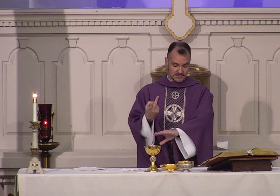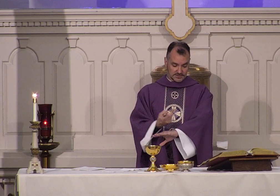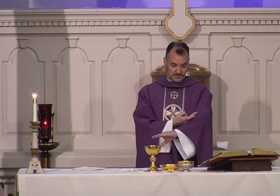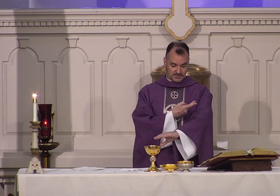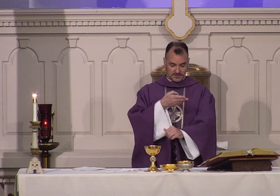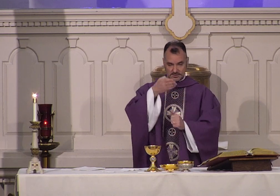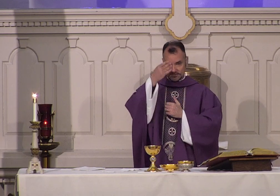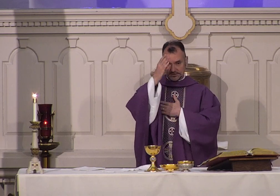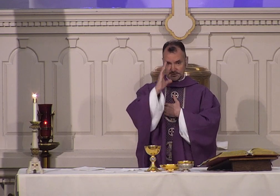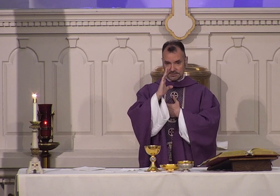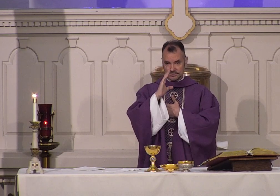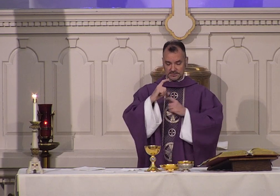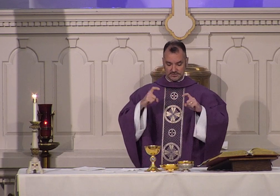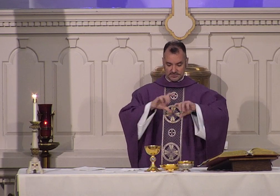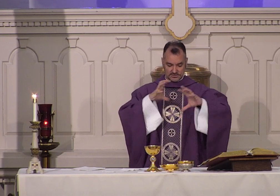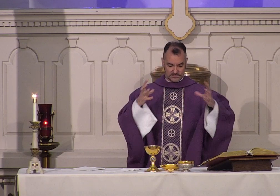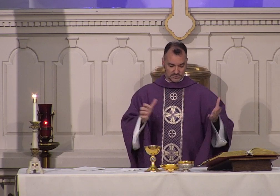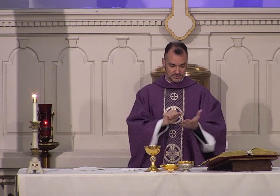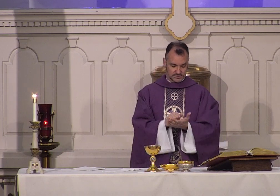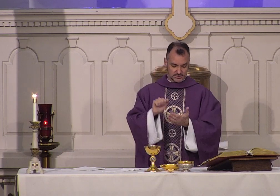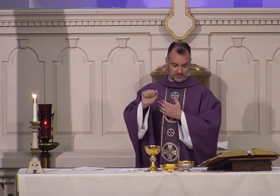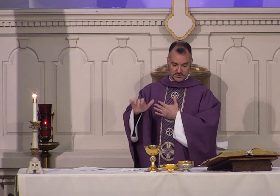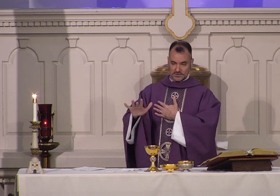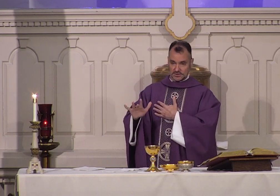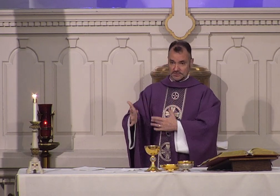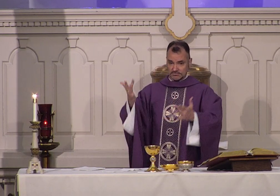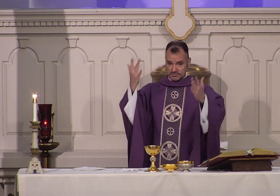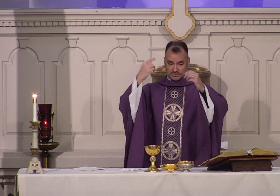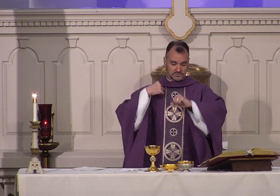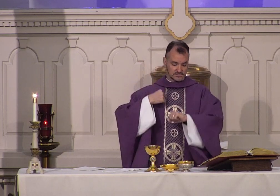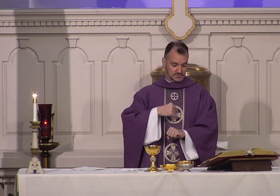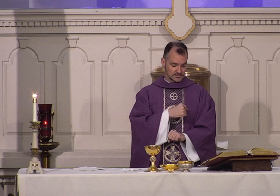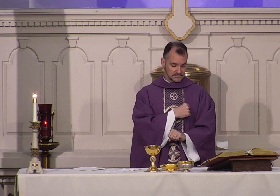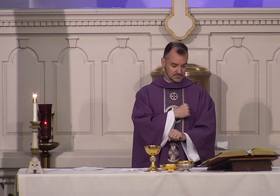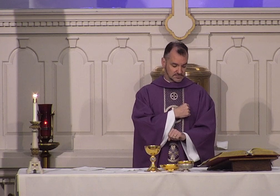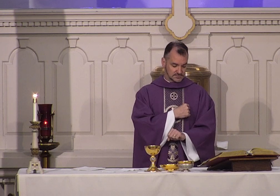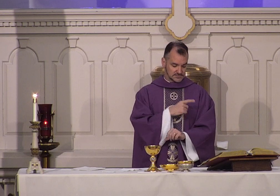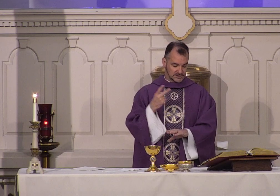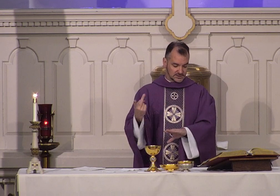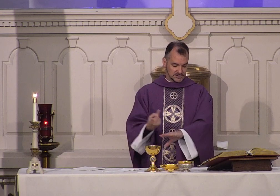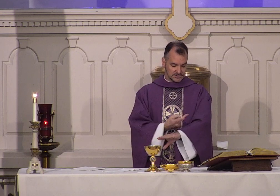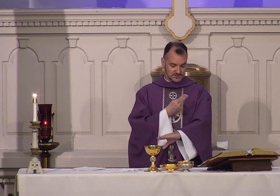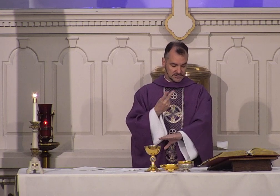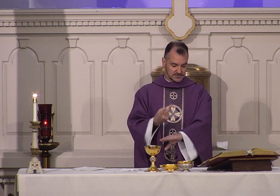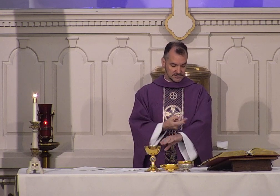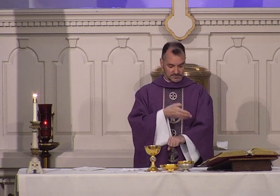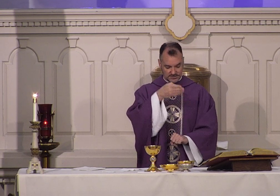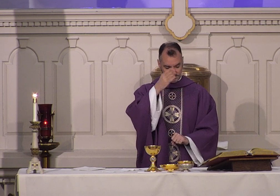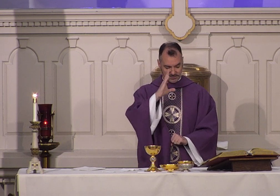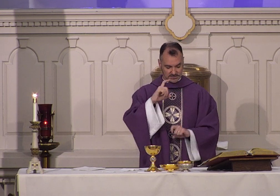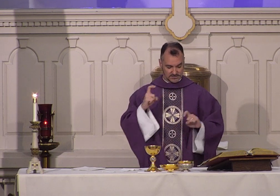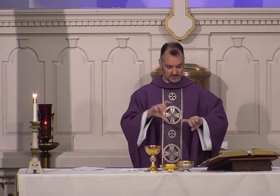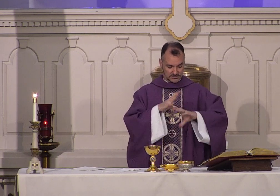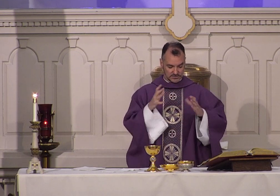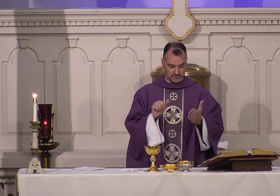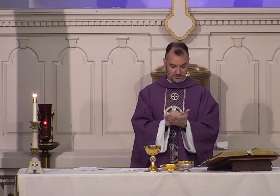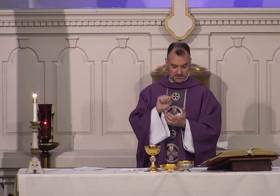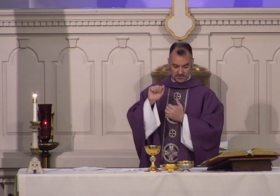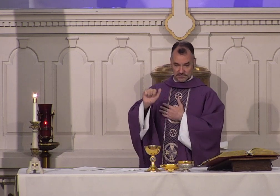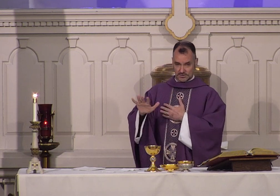Lamb of God, you take away the sins of the world, have mercy on us. Lamb of God, you take away the sins of the